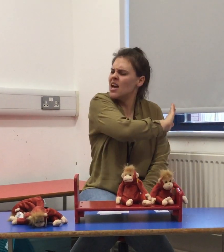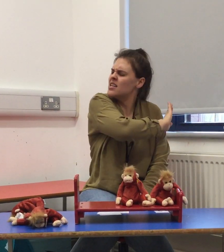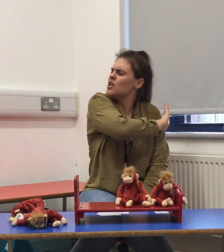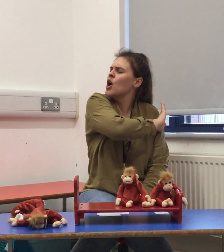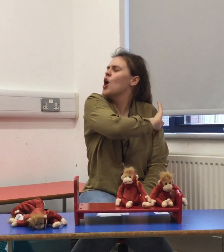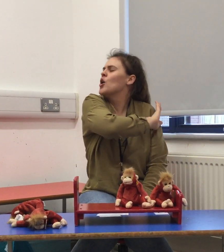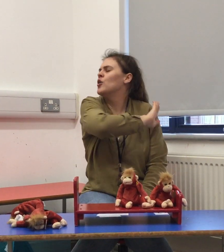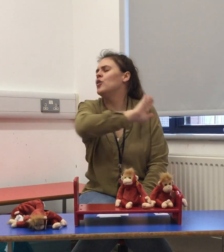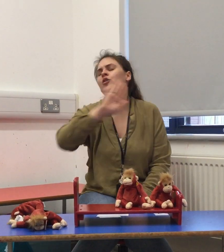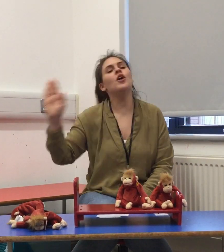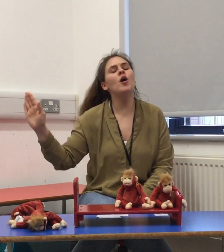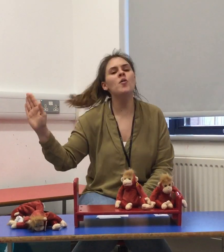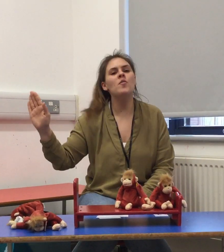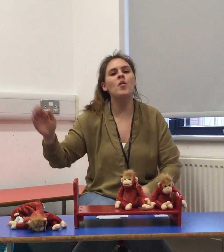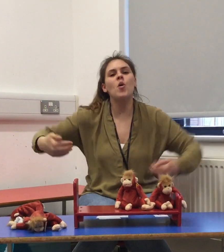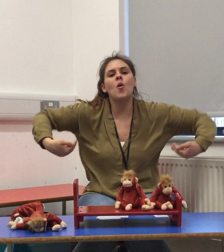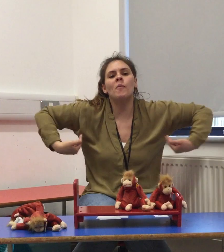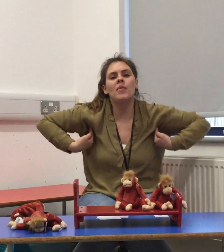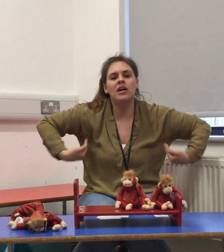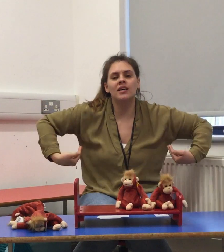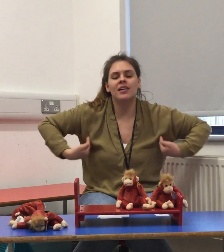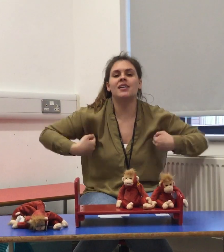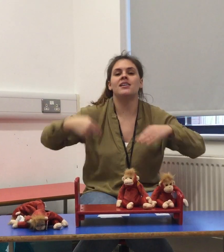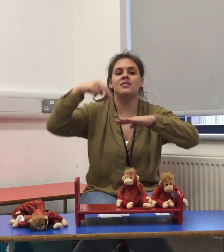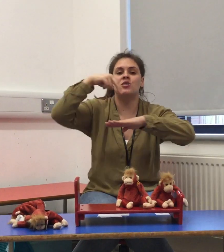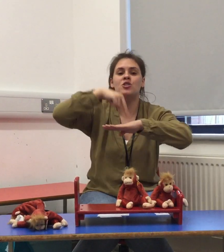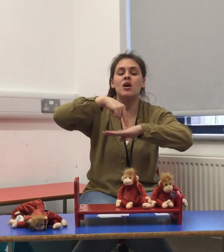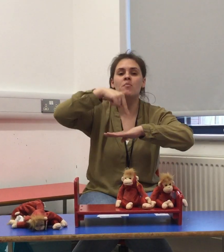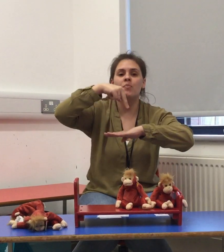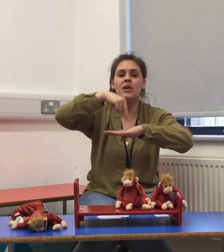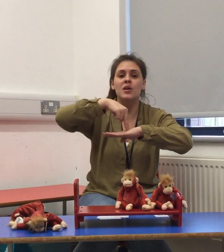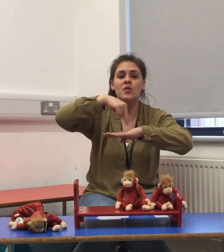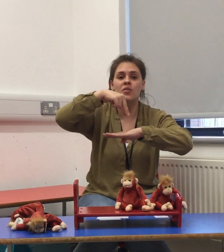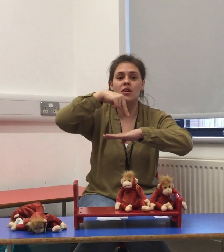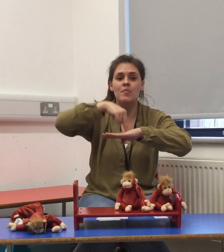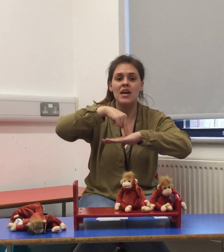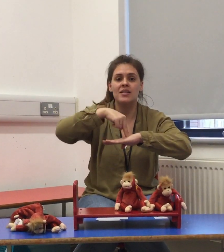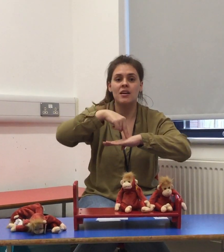said, no more monkeys jumping on the bed.